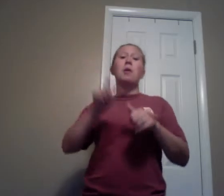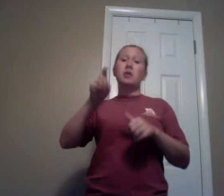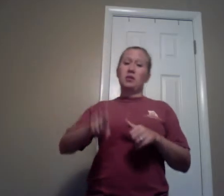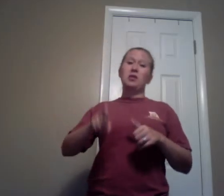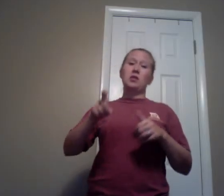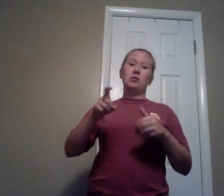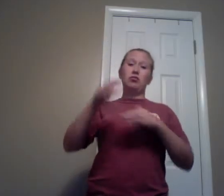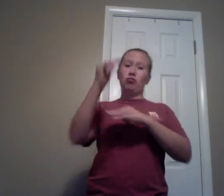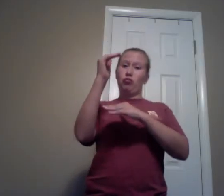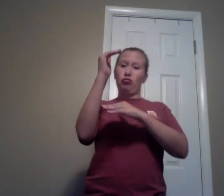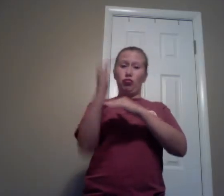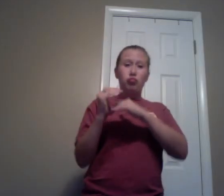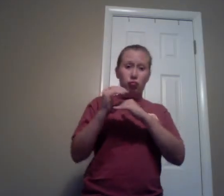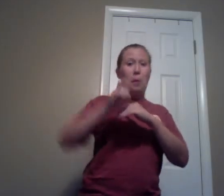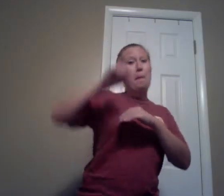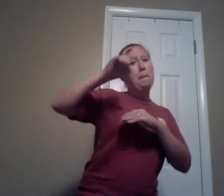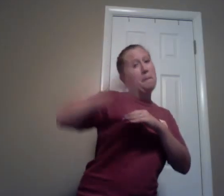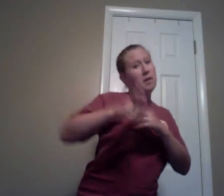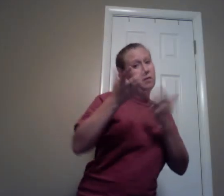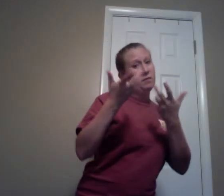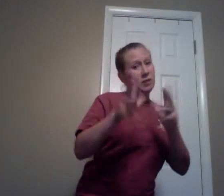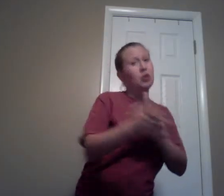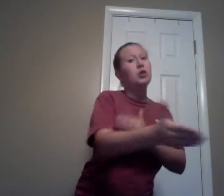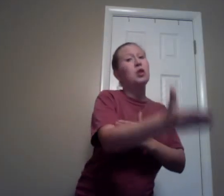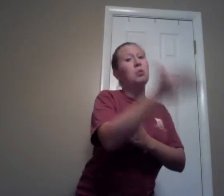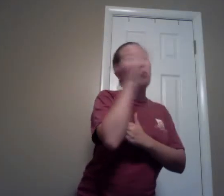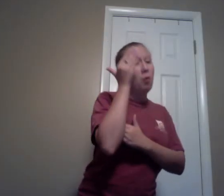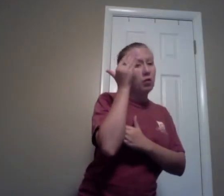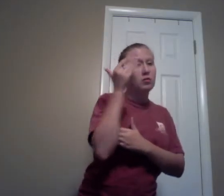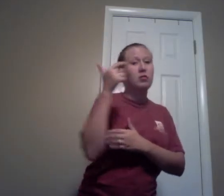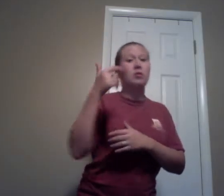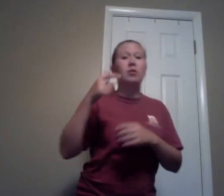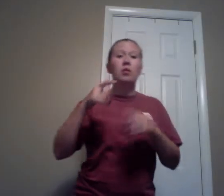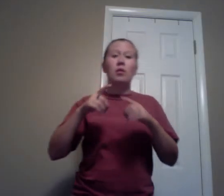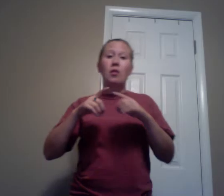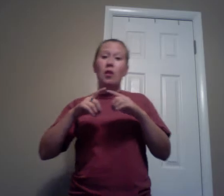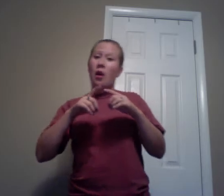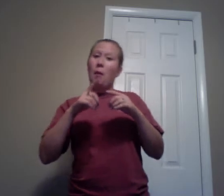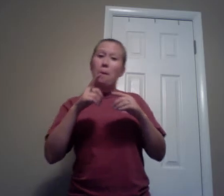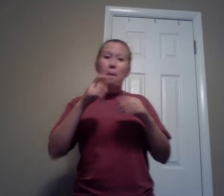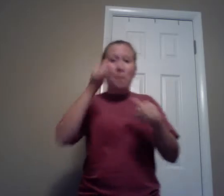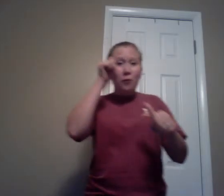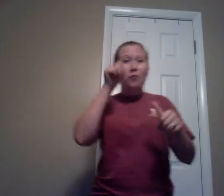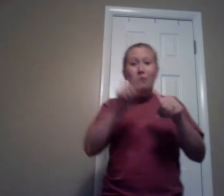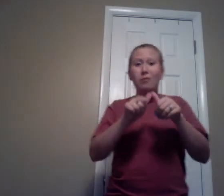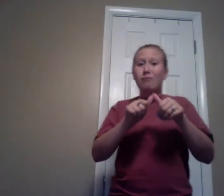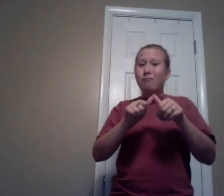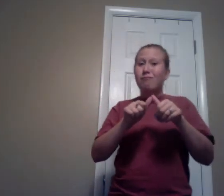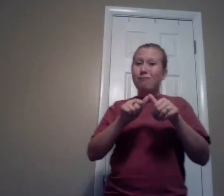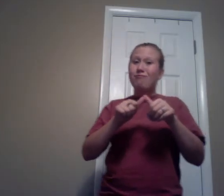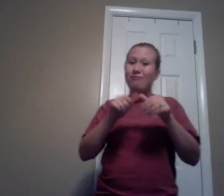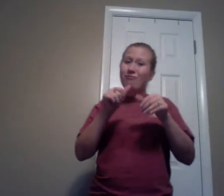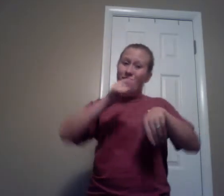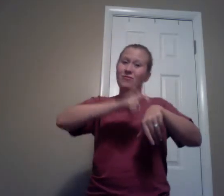only drinking every 15 minutes or so until you feel full, taking a break, and then taking the rest.